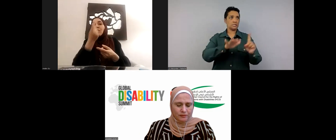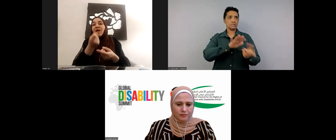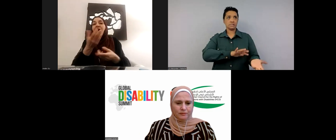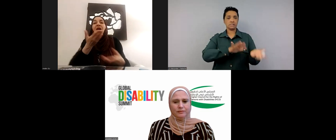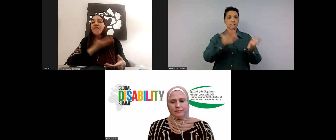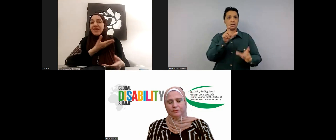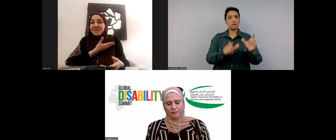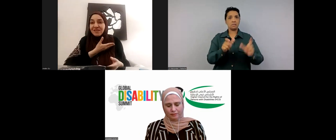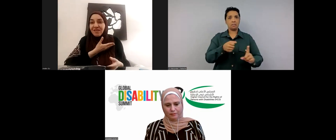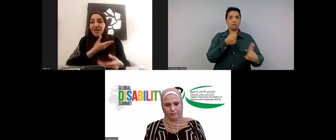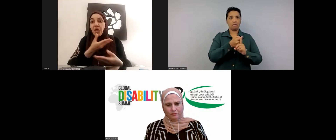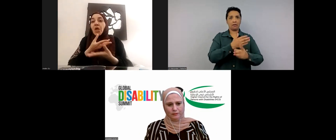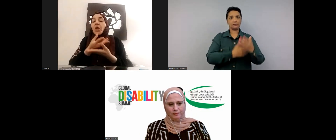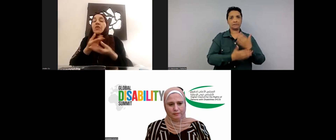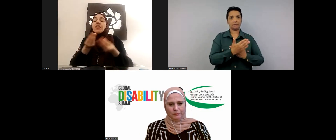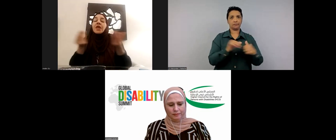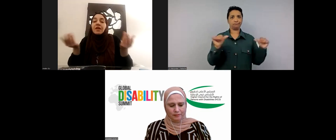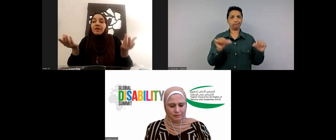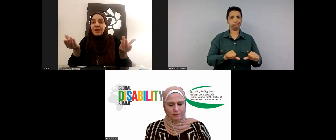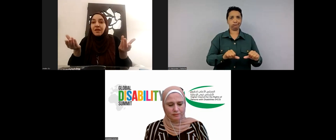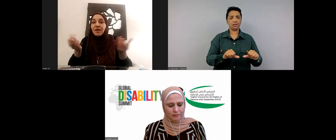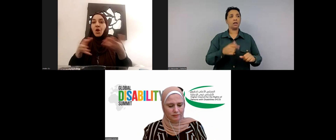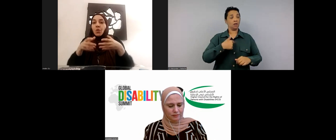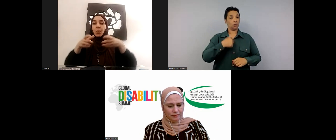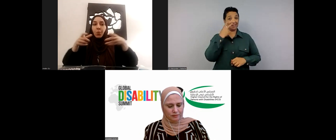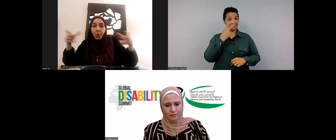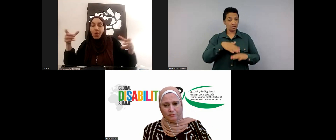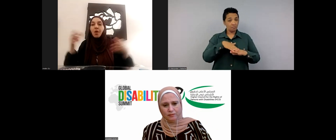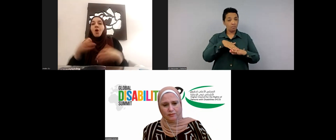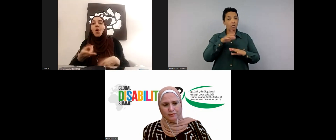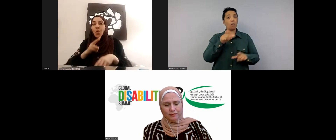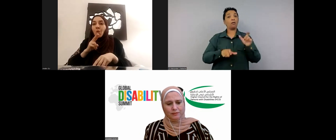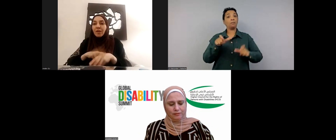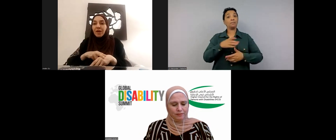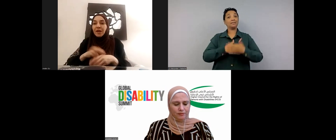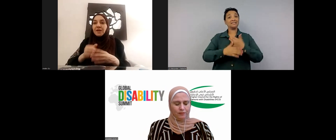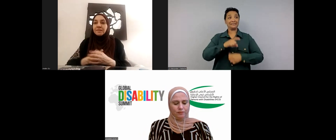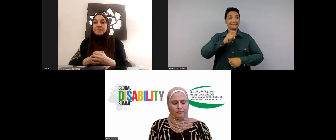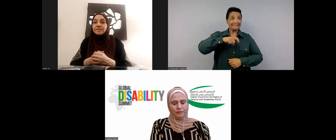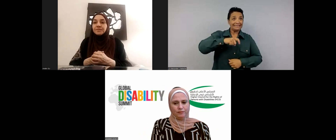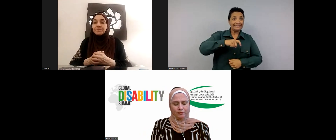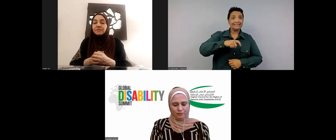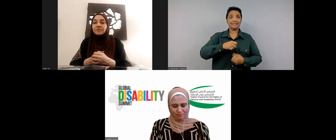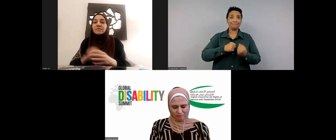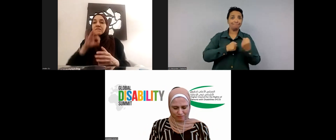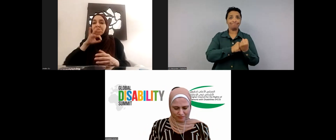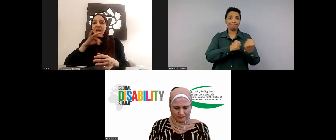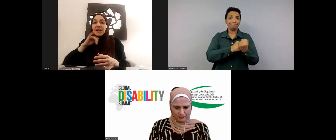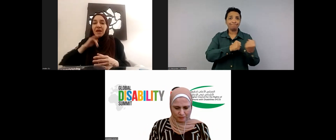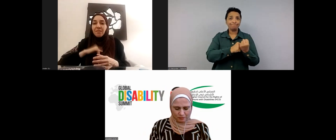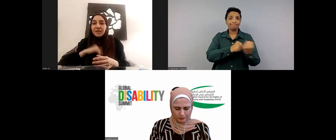seeing an increase or a hike in the needs of people with